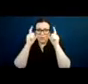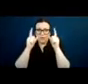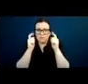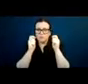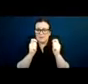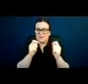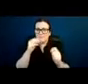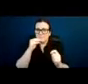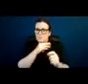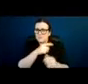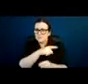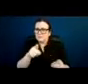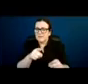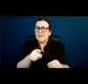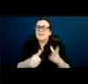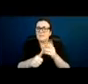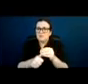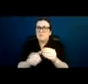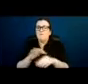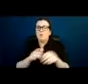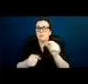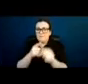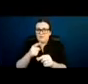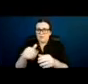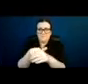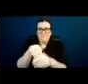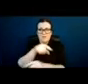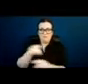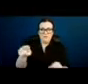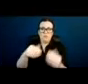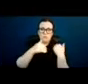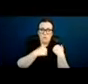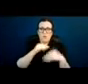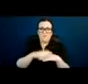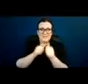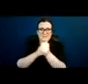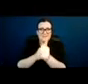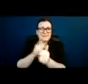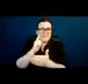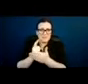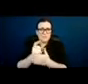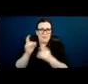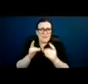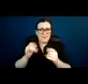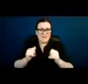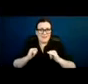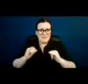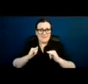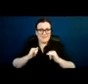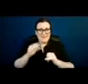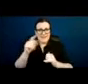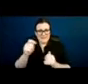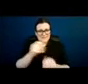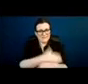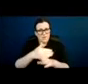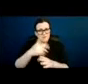for those professionals who will play a role when the Assisted Decision Making Capacity Act is commenced, but